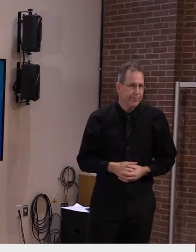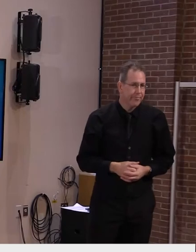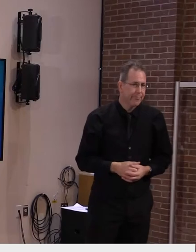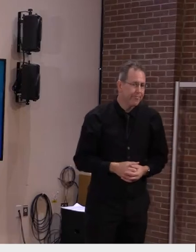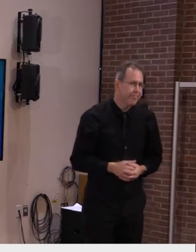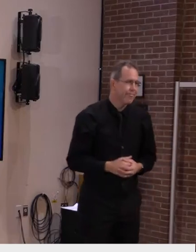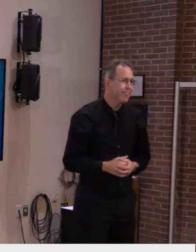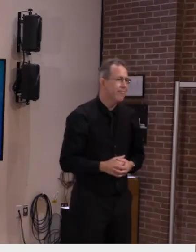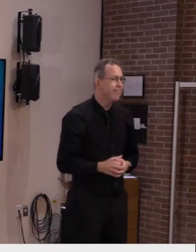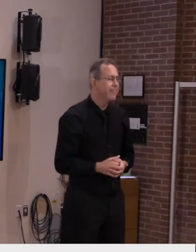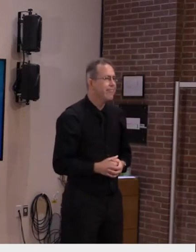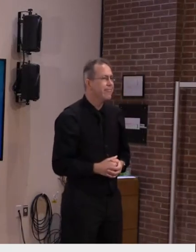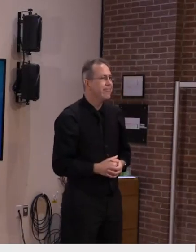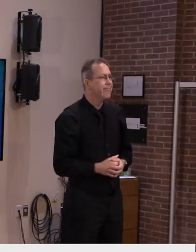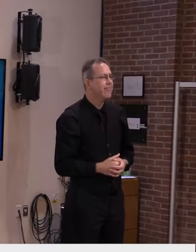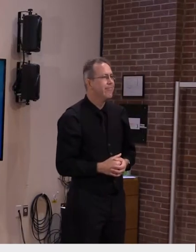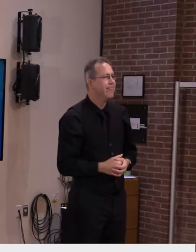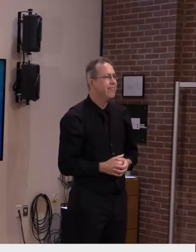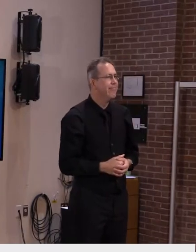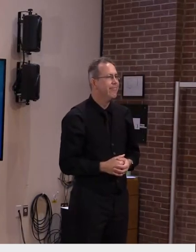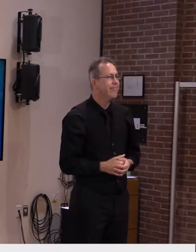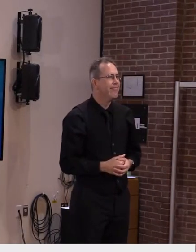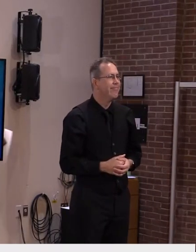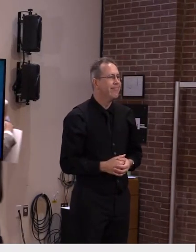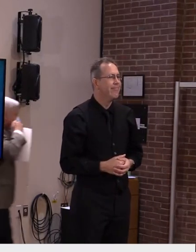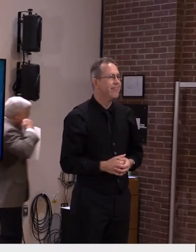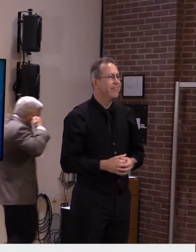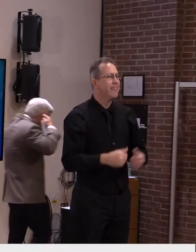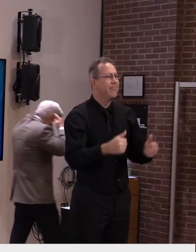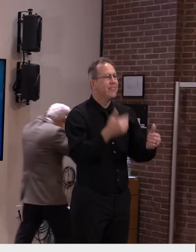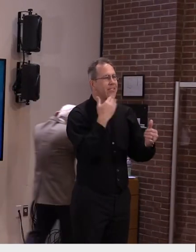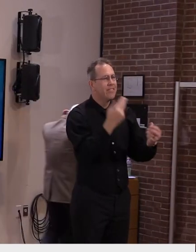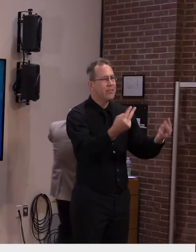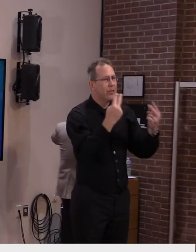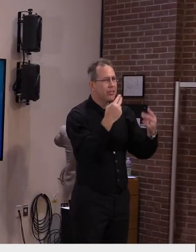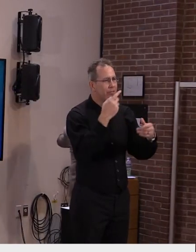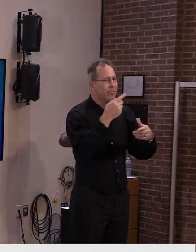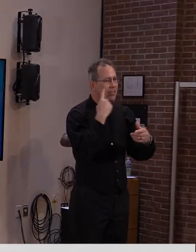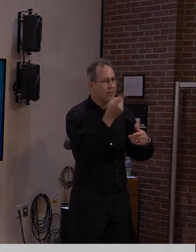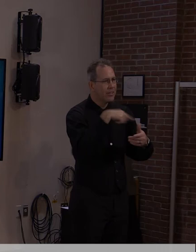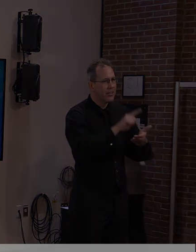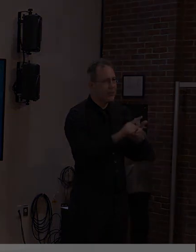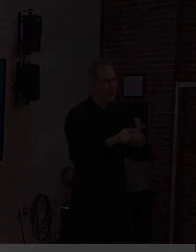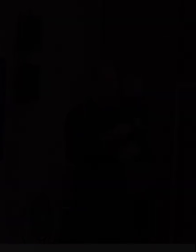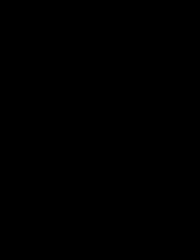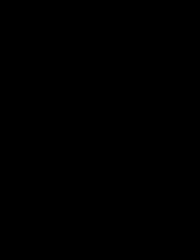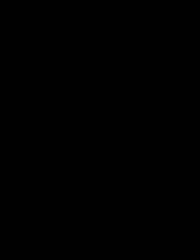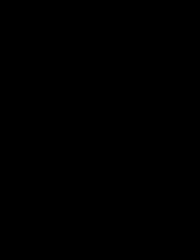Okay, thank you very much, and we'll see you again next week.